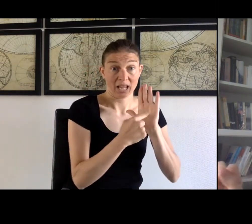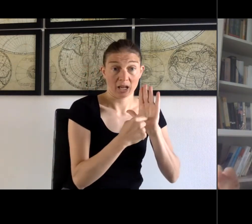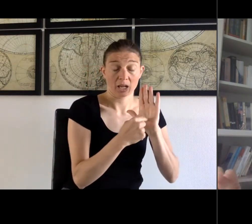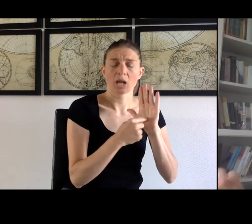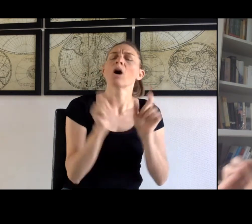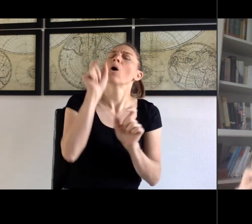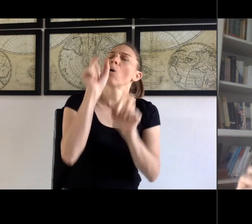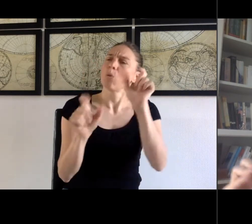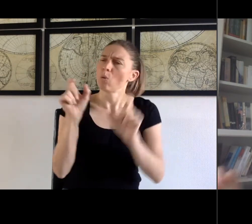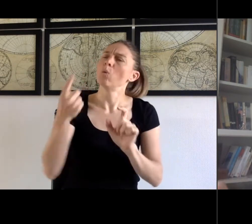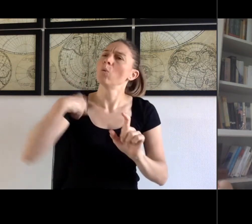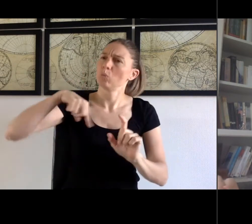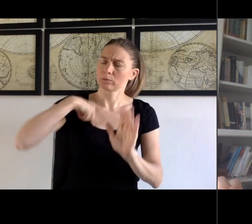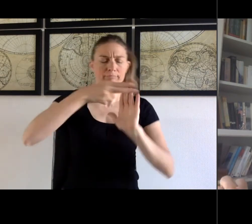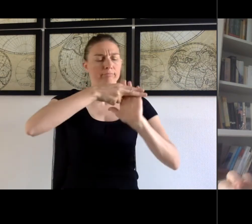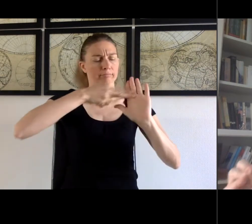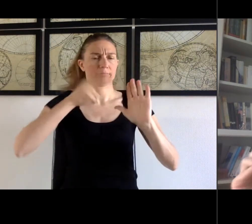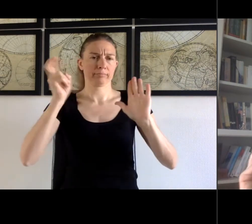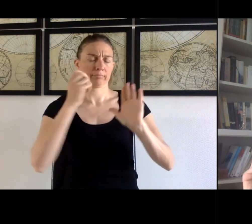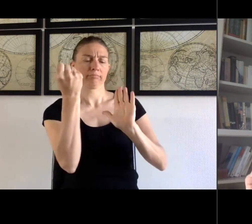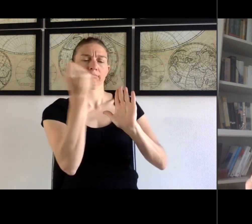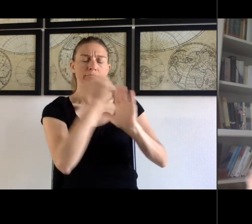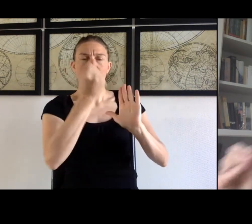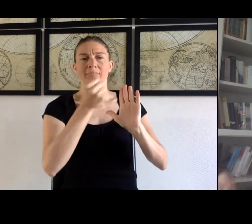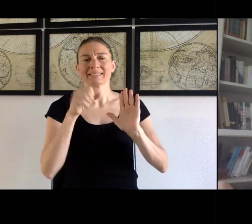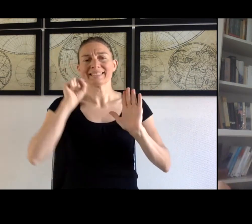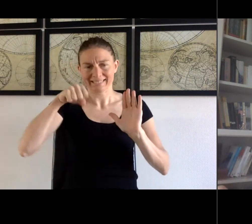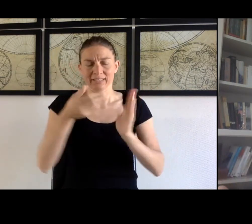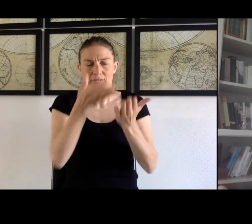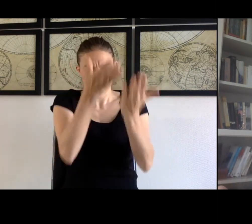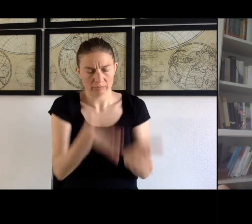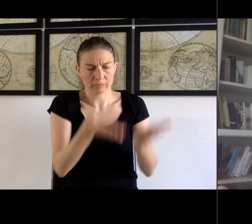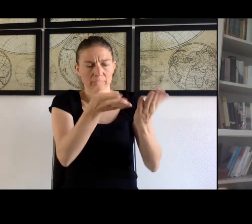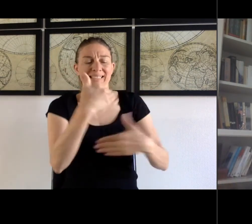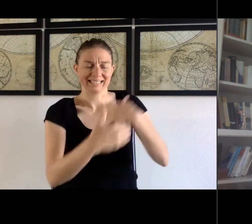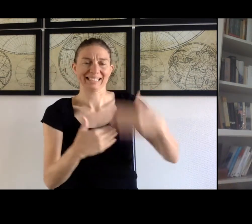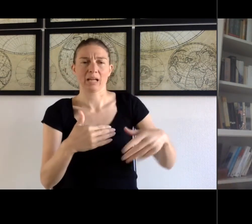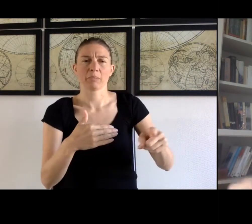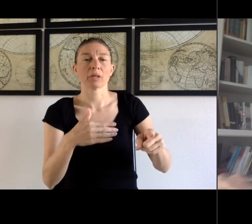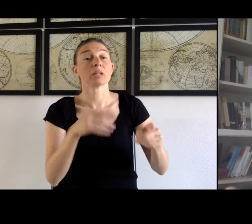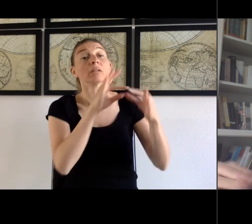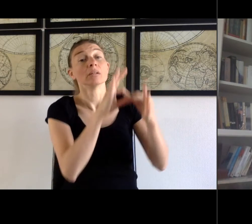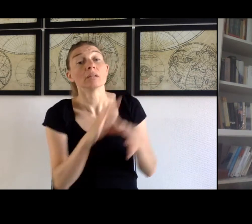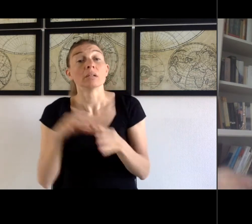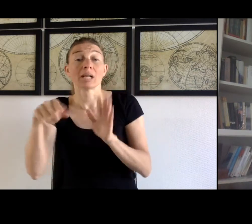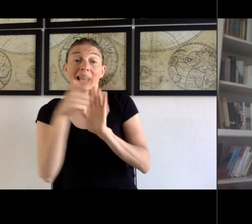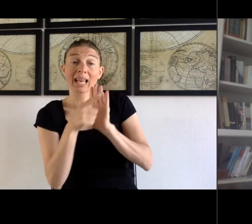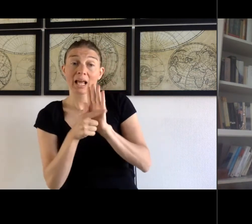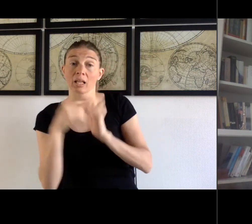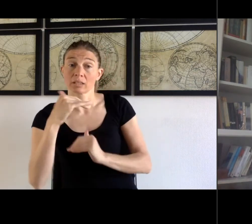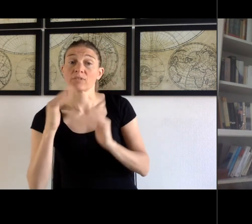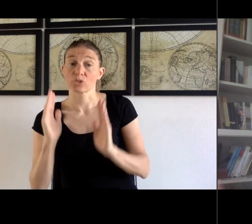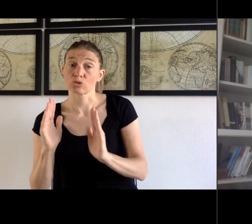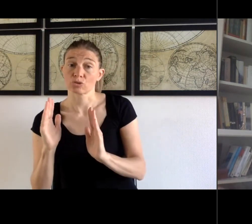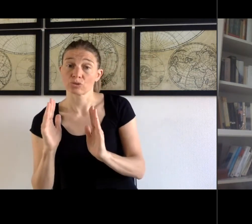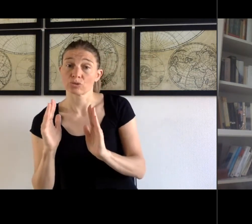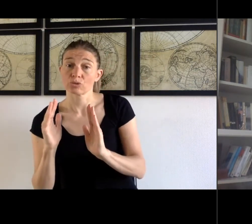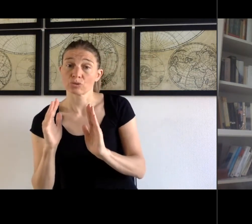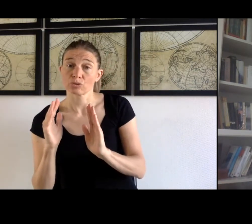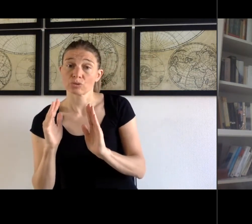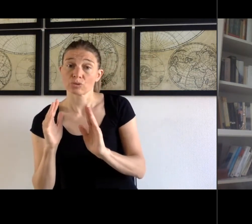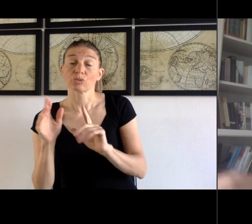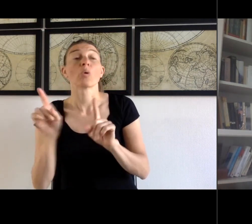person with a disability under a legal definition, on the relevant regulations, and under schemes